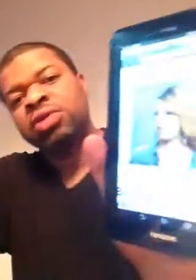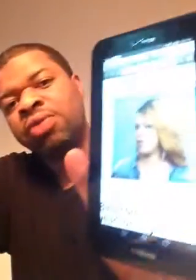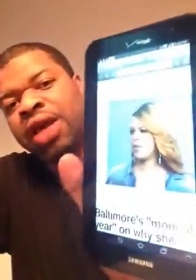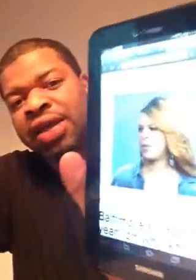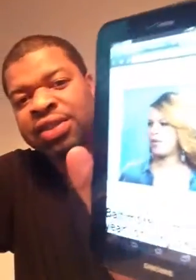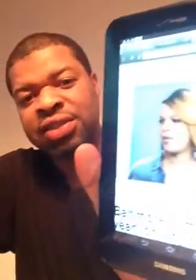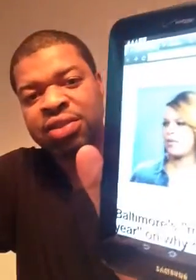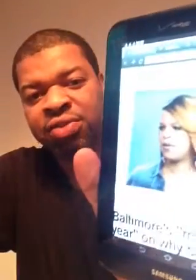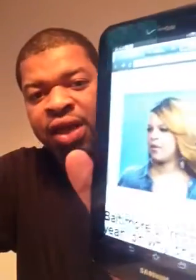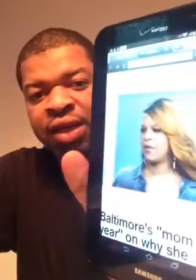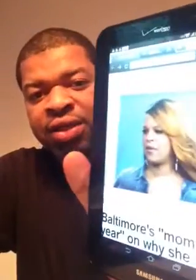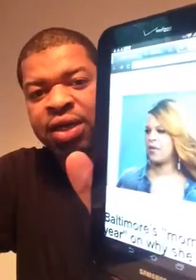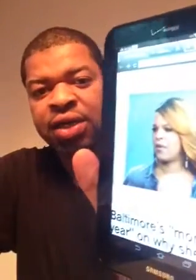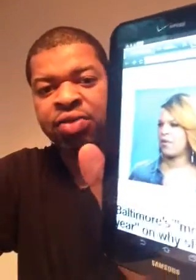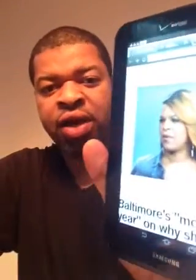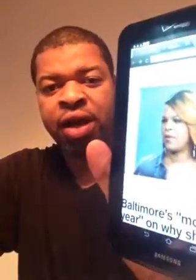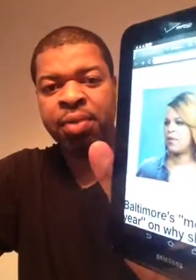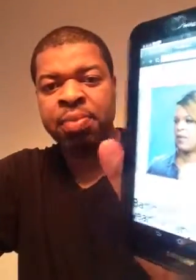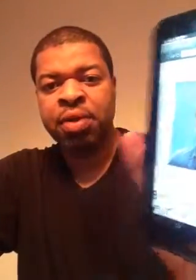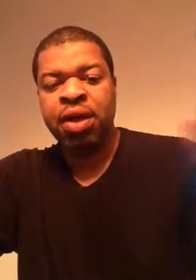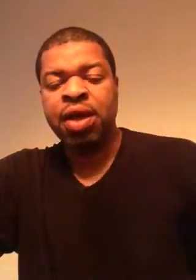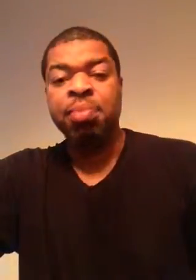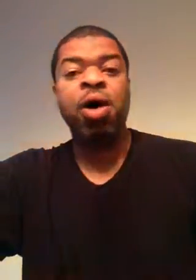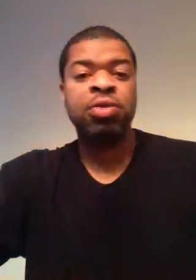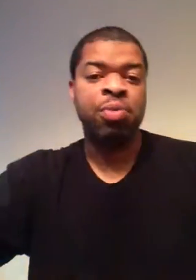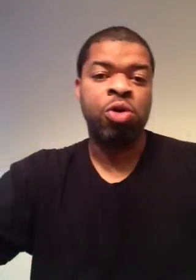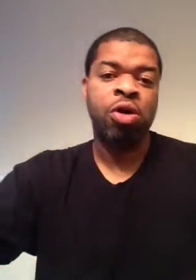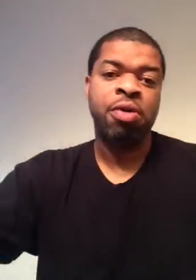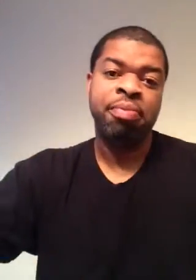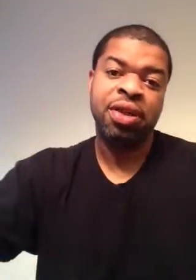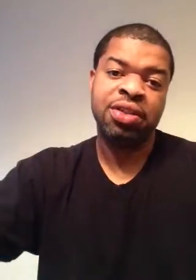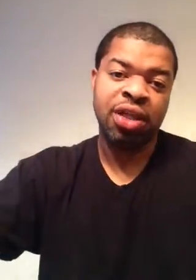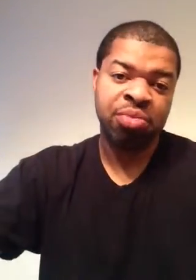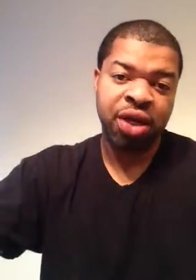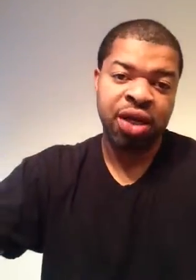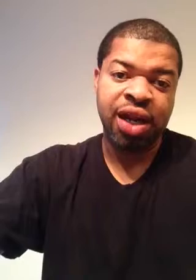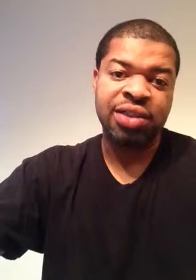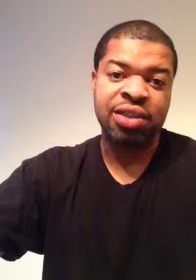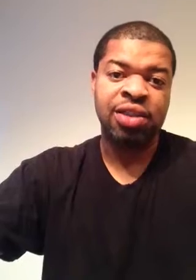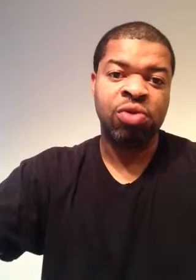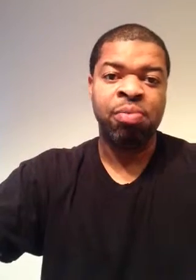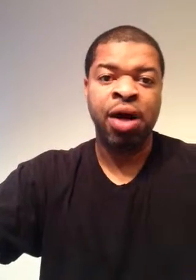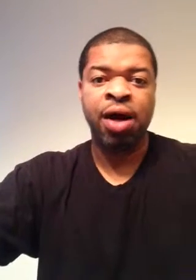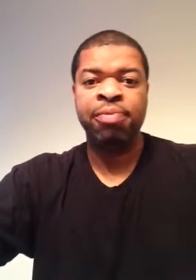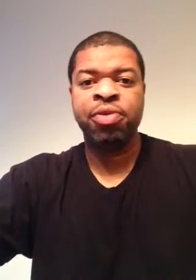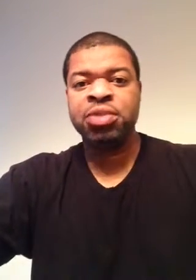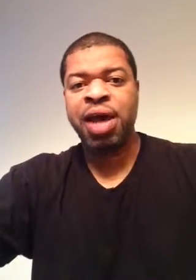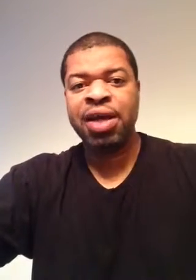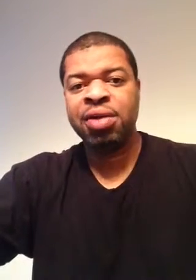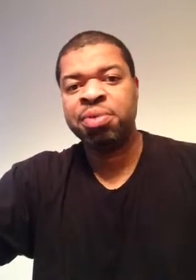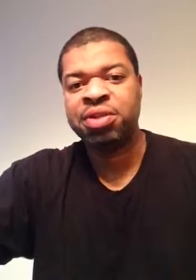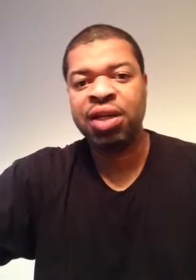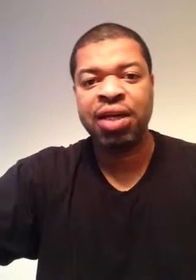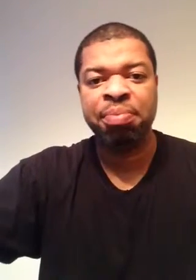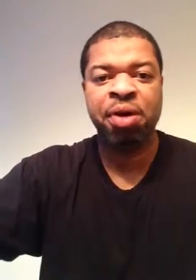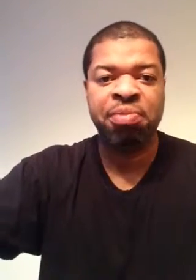So now we have this sister right here, Tanya Graham, in Baltimore, being celebrated as this hero mom for smacking up her son in